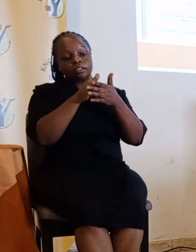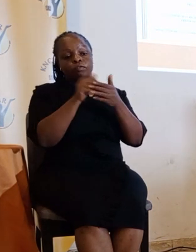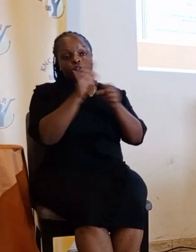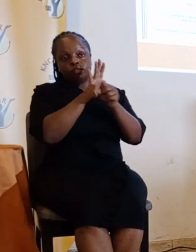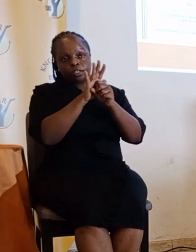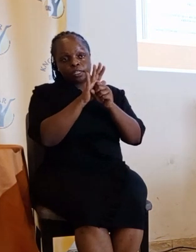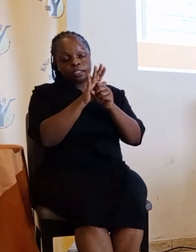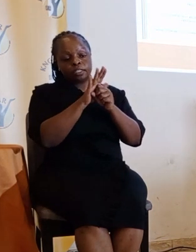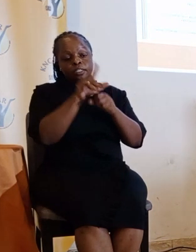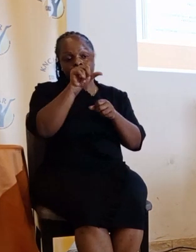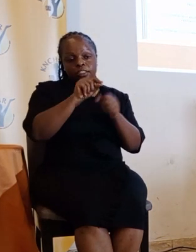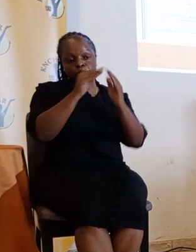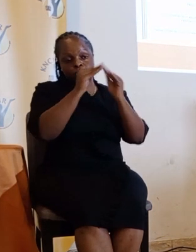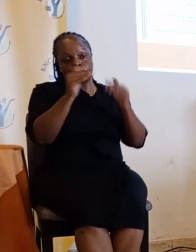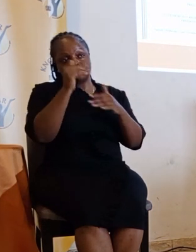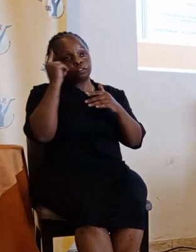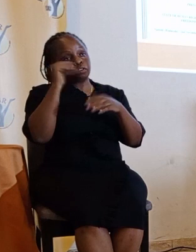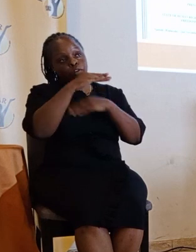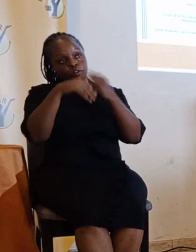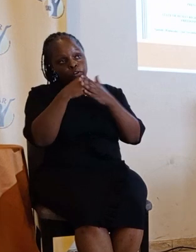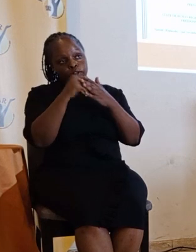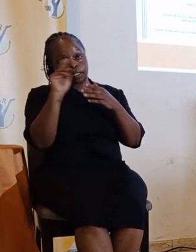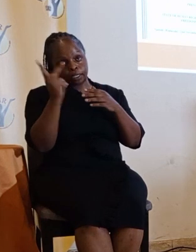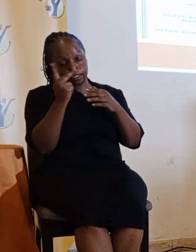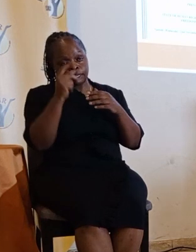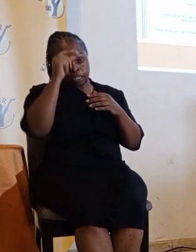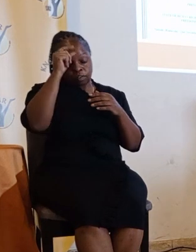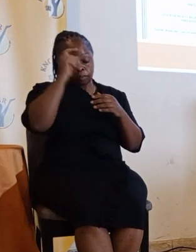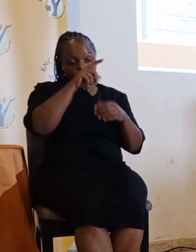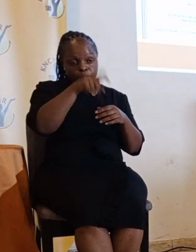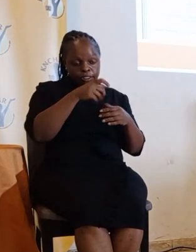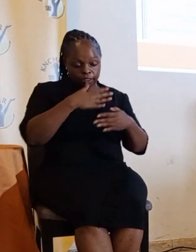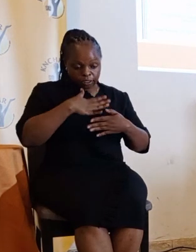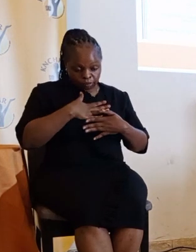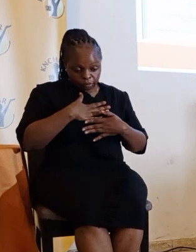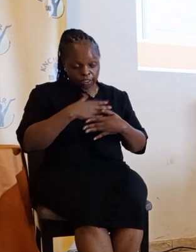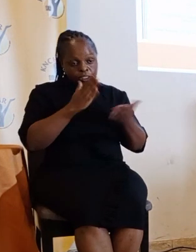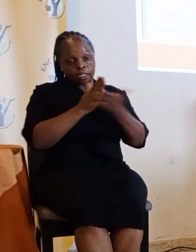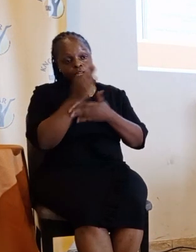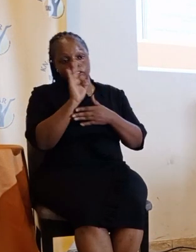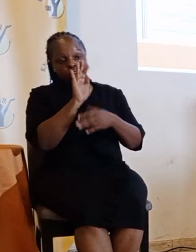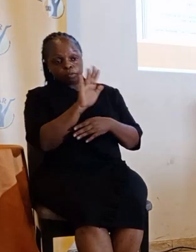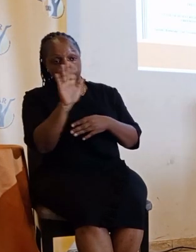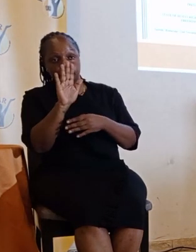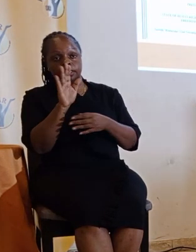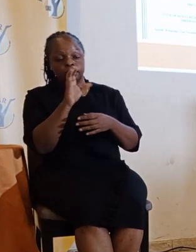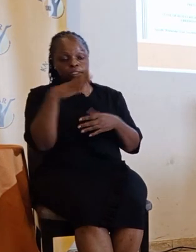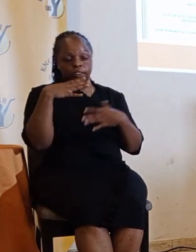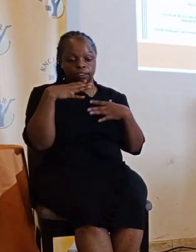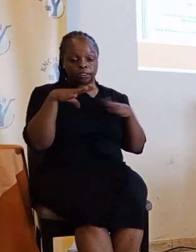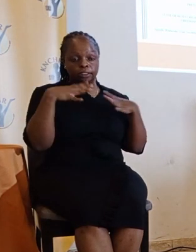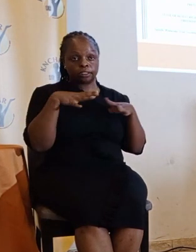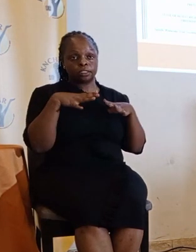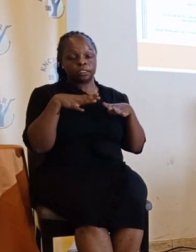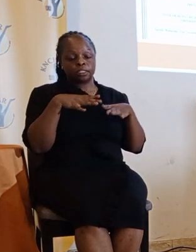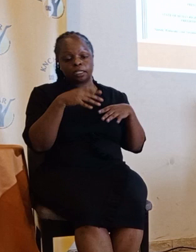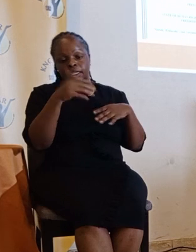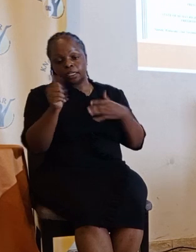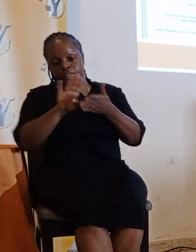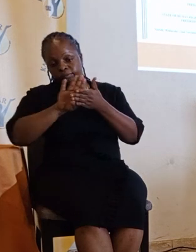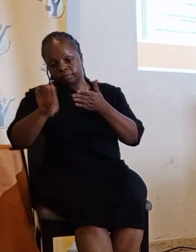all Kenyans, the government must respect the rights of its citizens. Any evictions must strictly abide